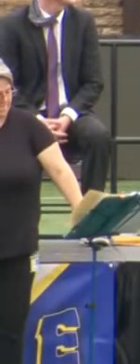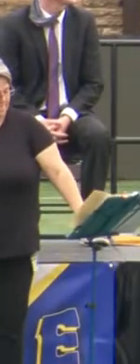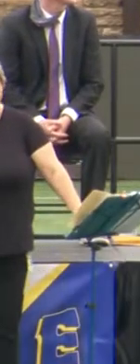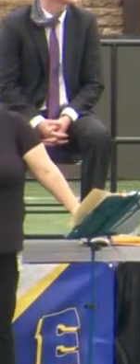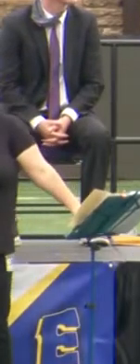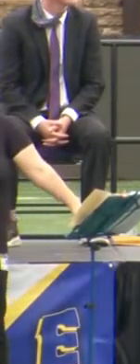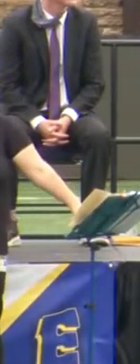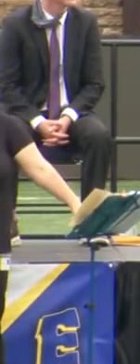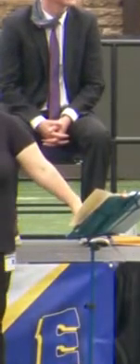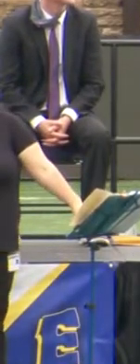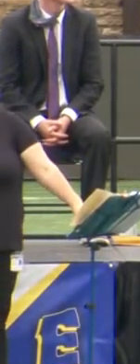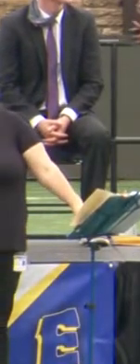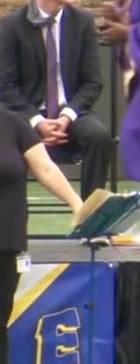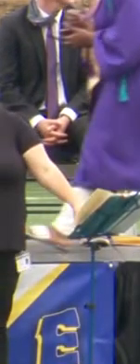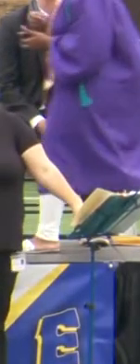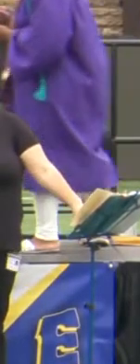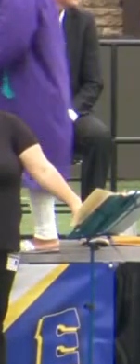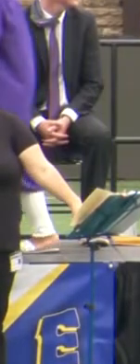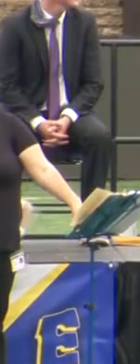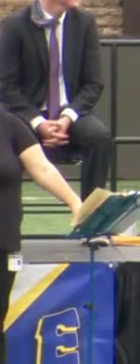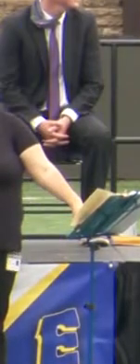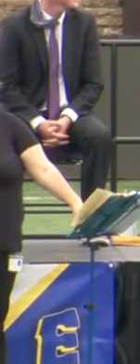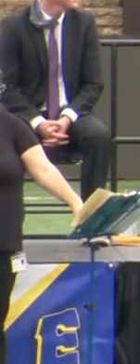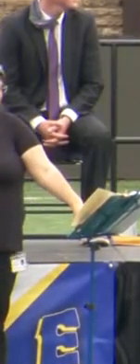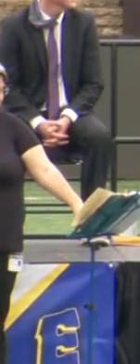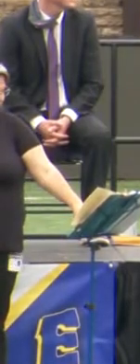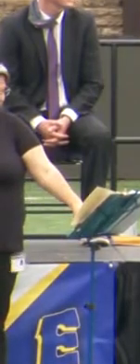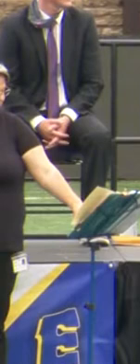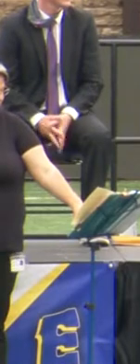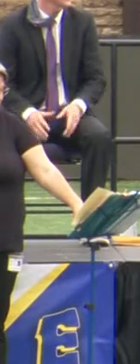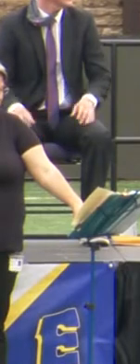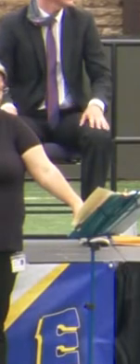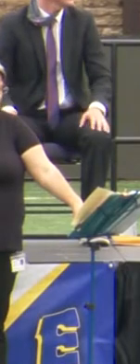Joanna Martinez Arroyo.